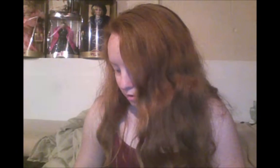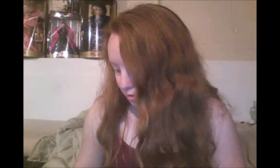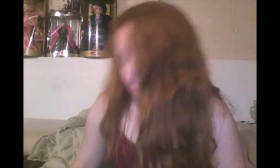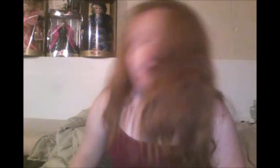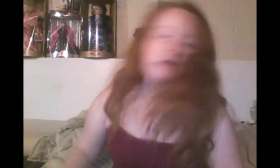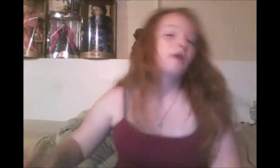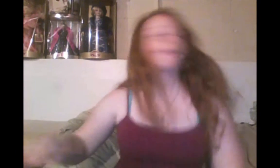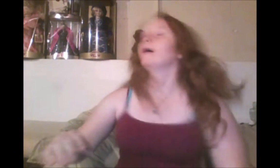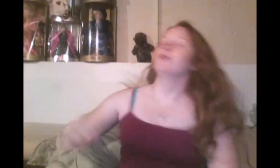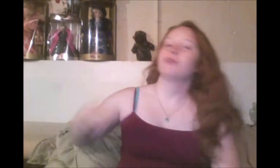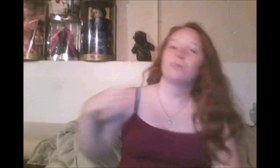Okay,